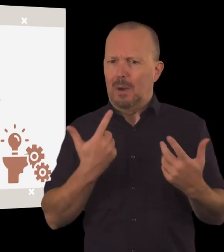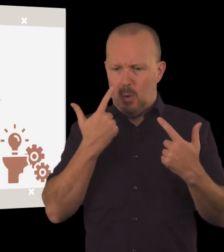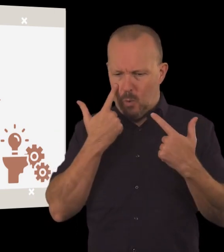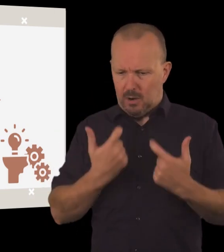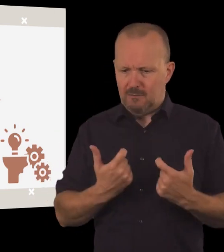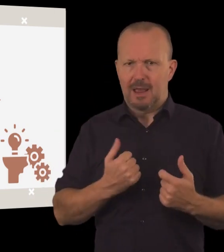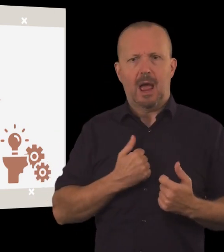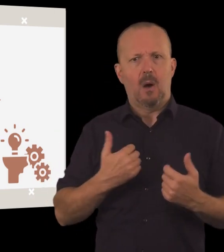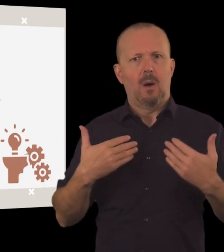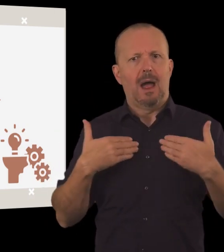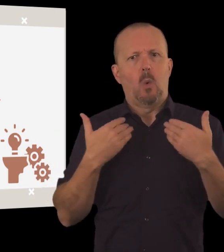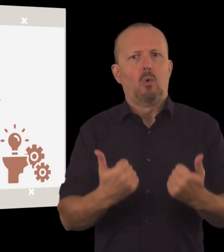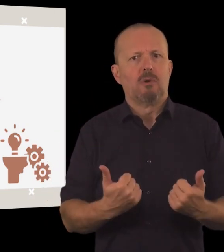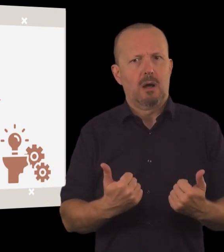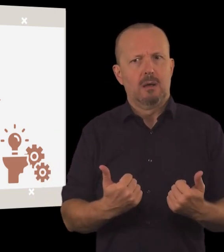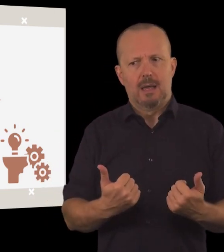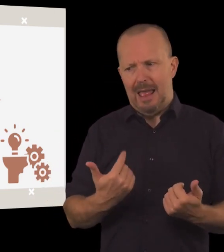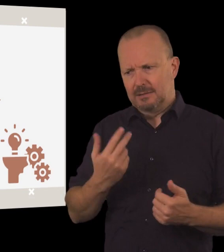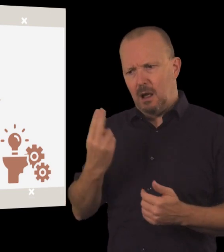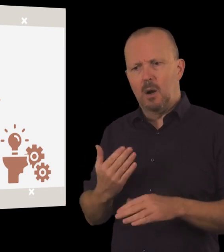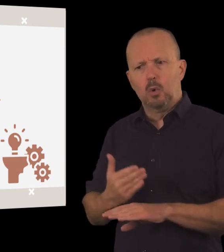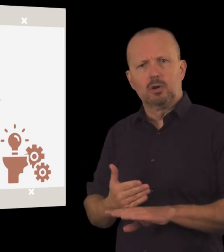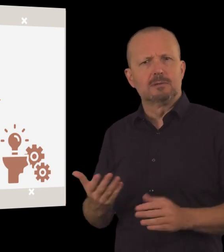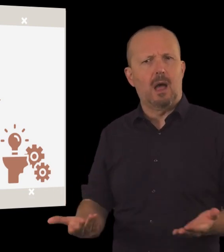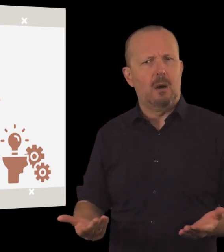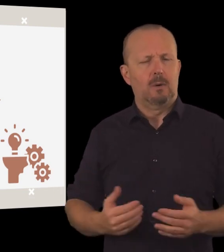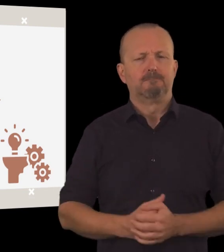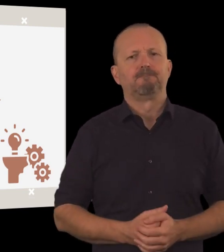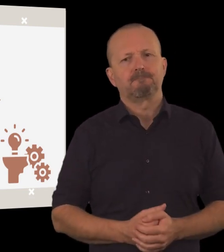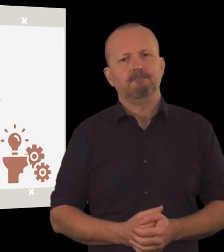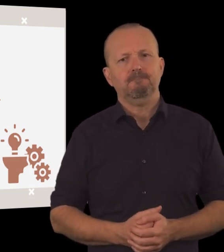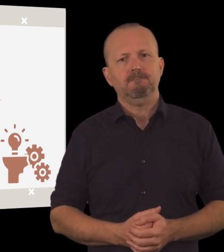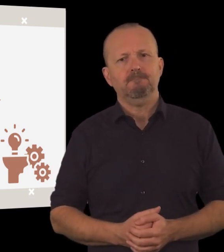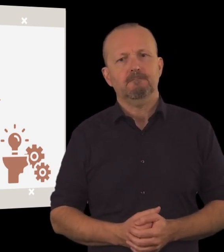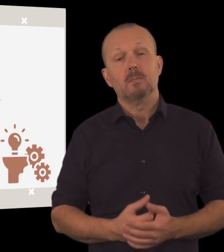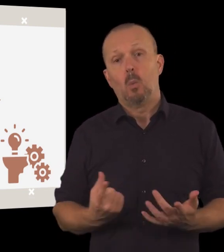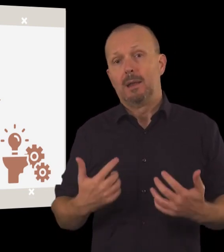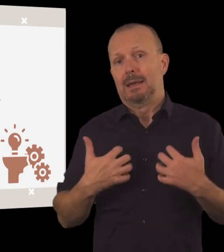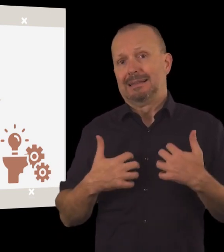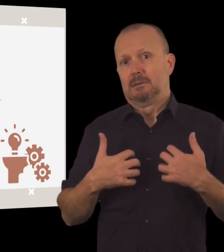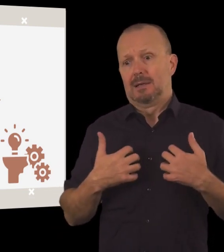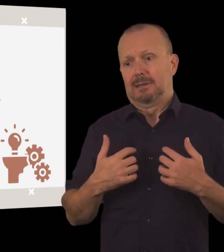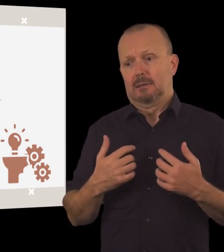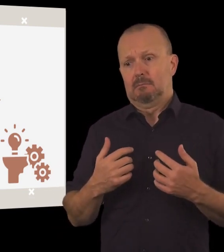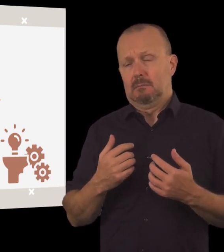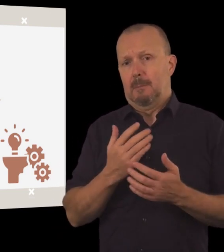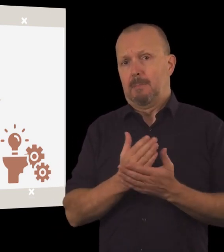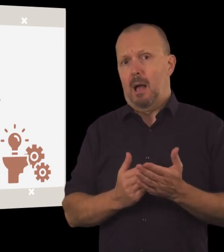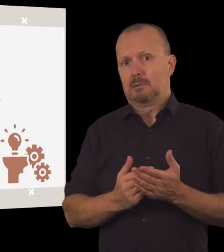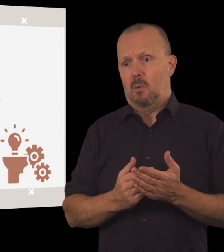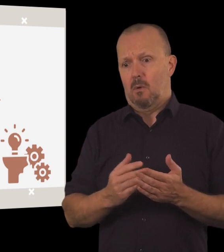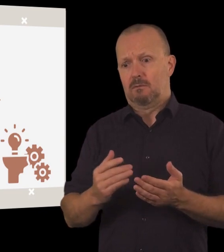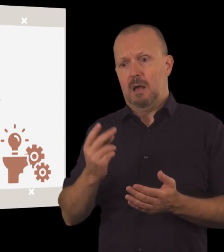development opportunities we are encouraged to take. These are usually, but not always, creative paths, a time